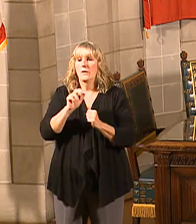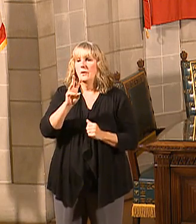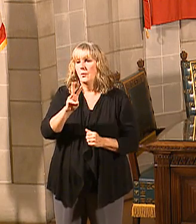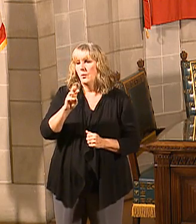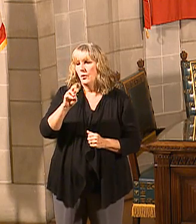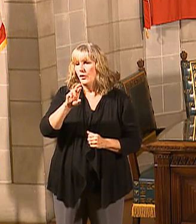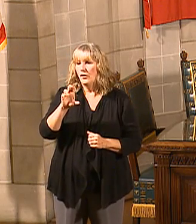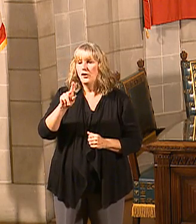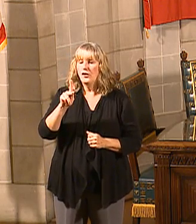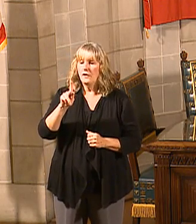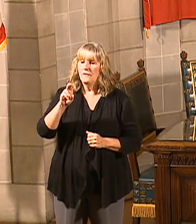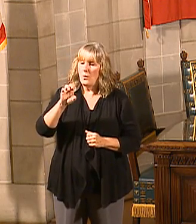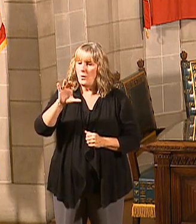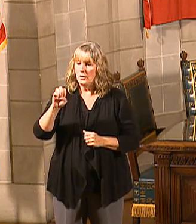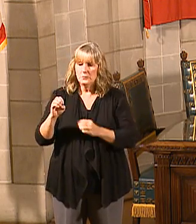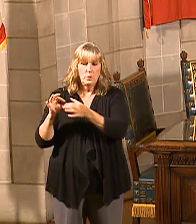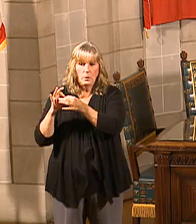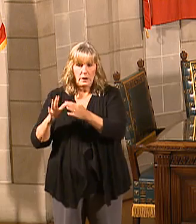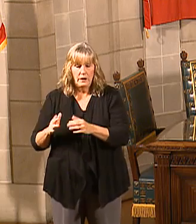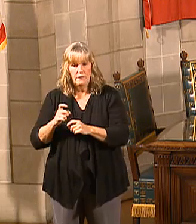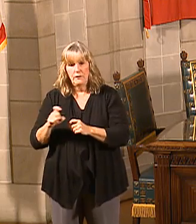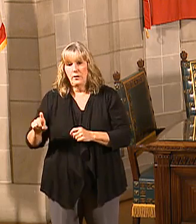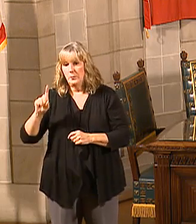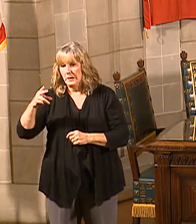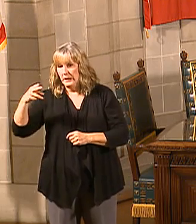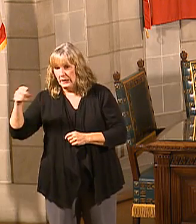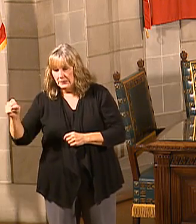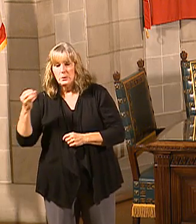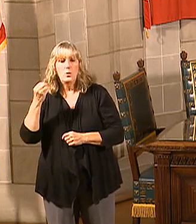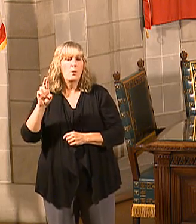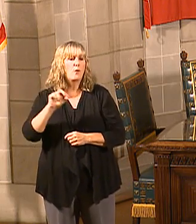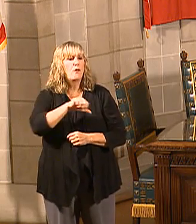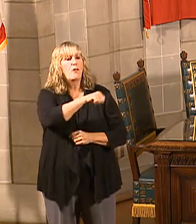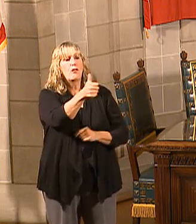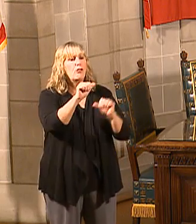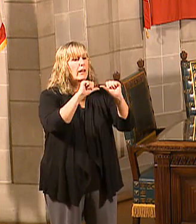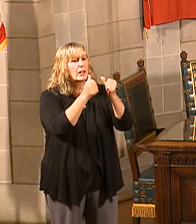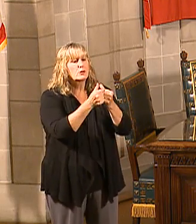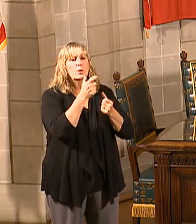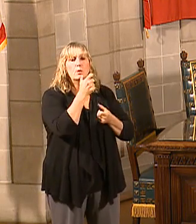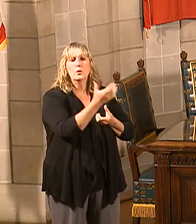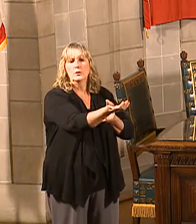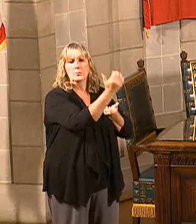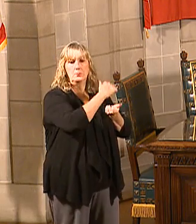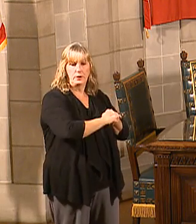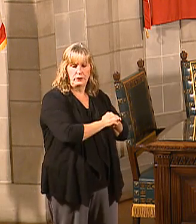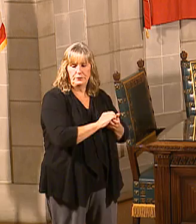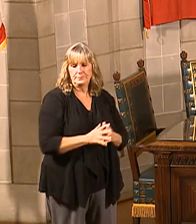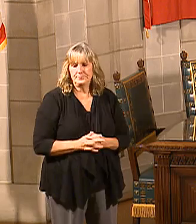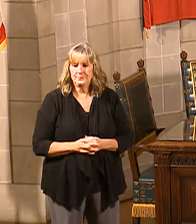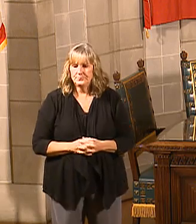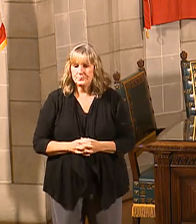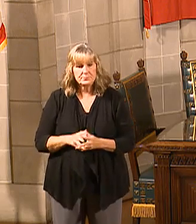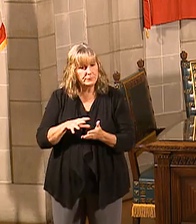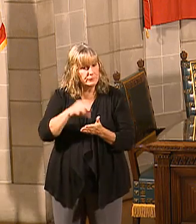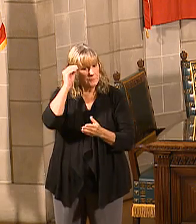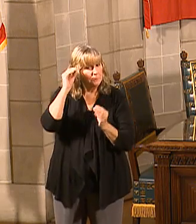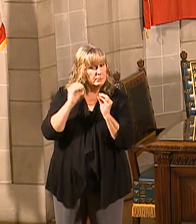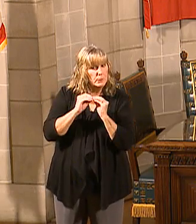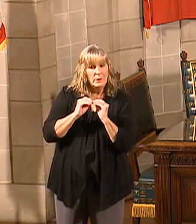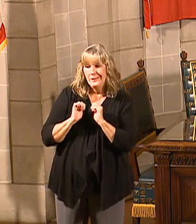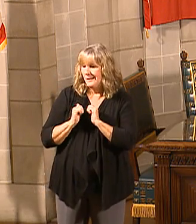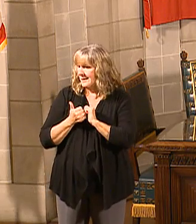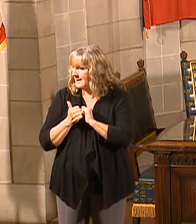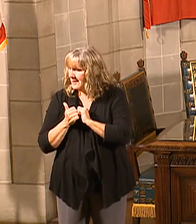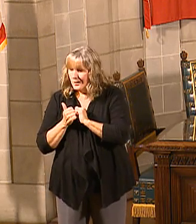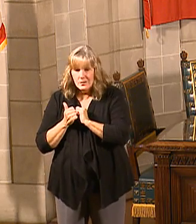from DHHS or a partner agency serving on behalf of our agencies. To learn more about